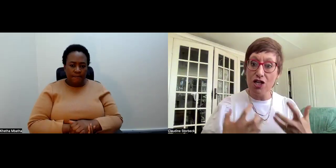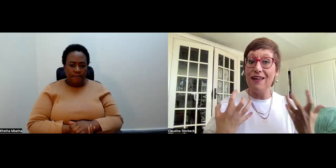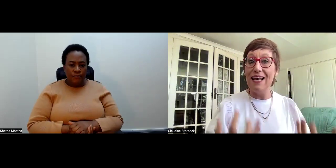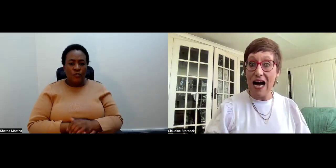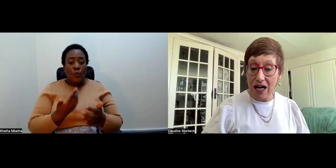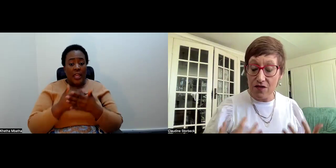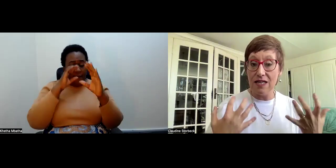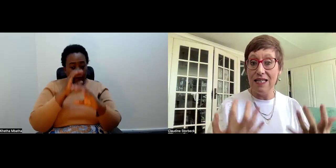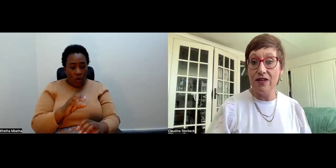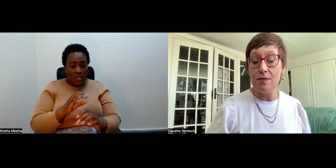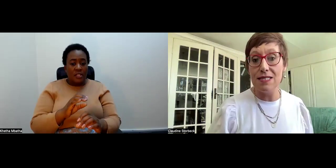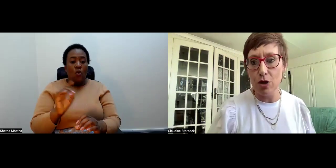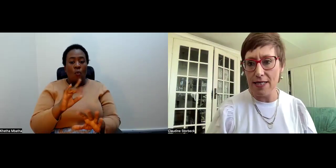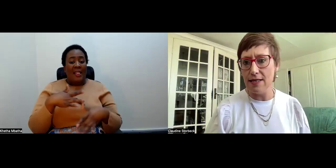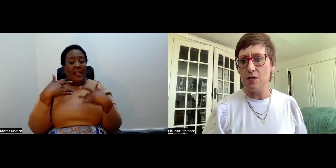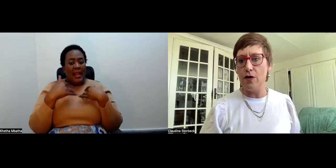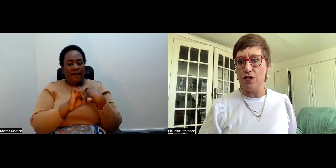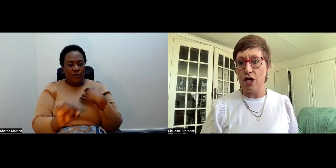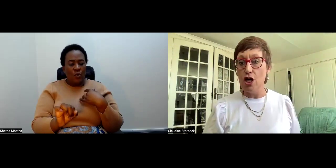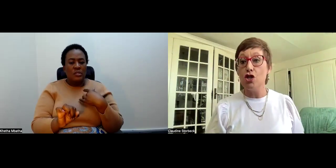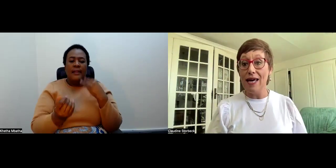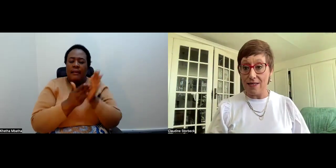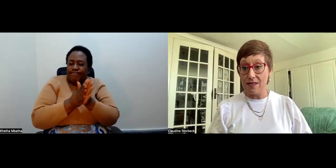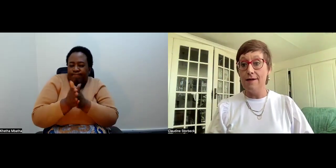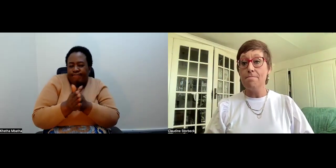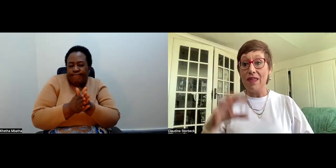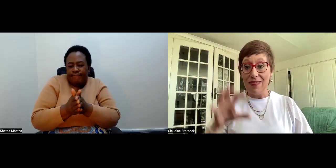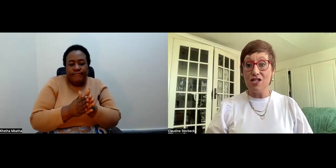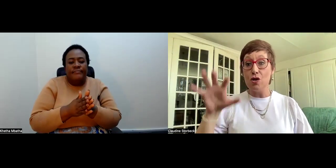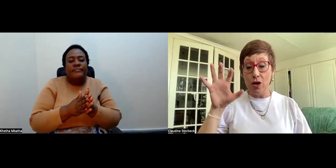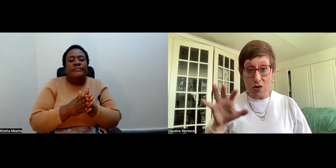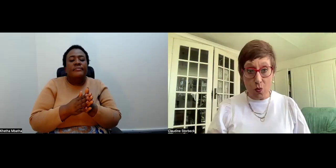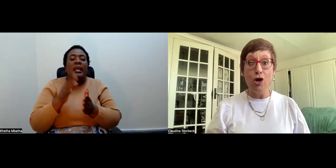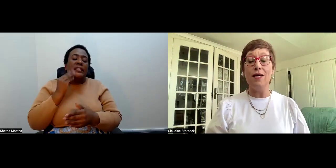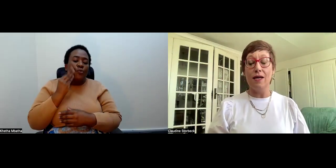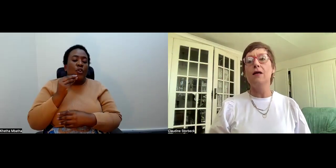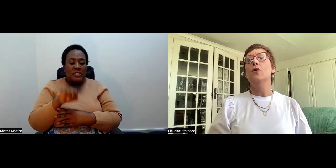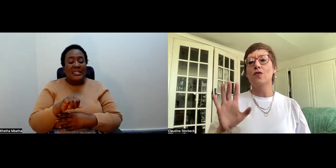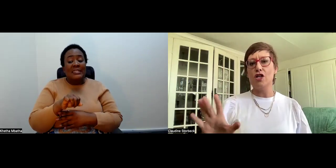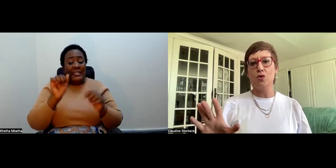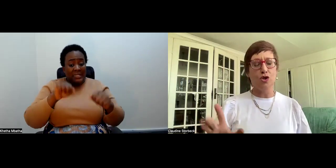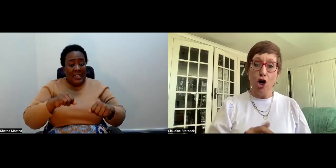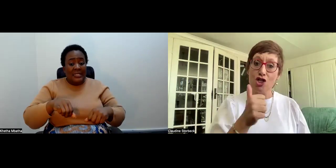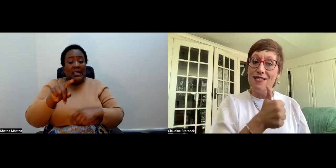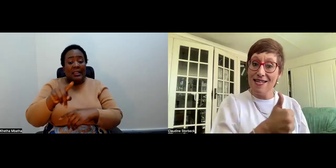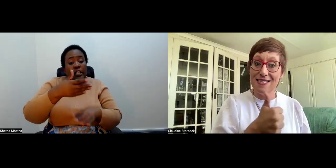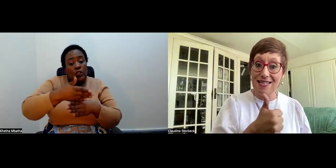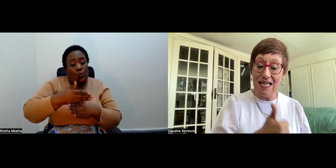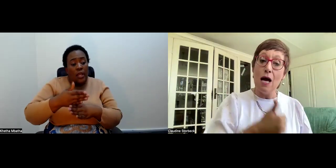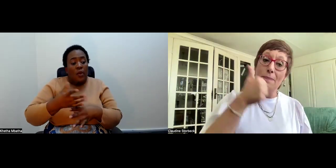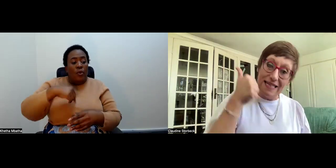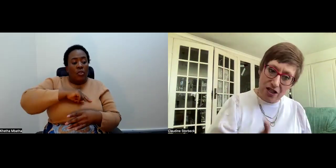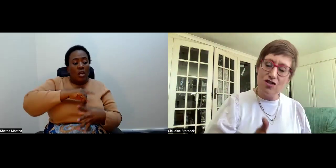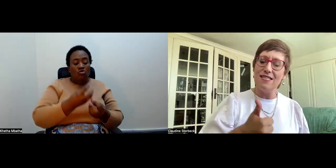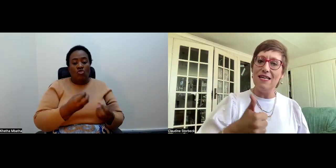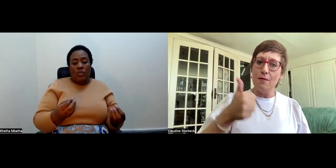on enriching their lives and giving them stimulating experiences. So yes, this is working with our children, not just